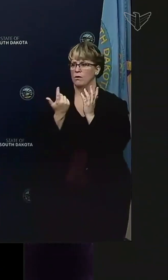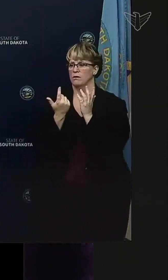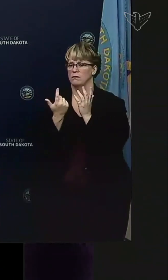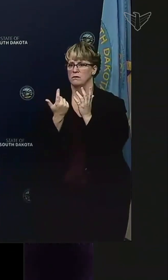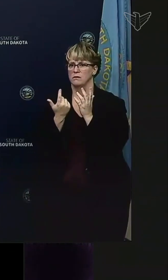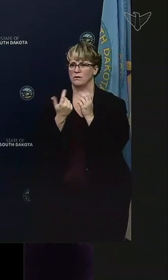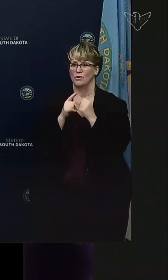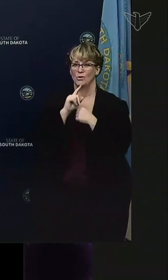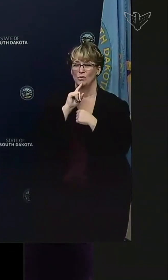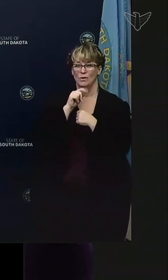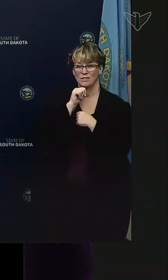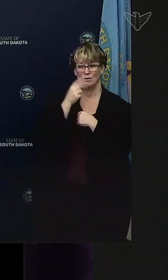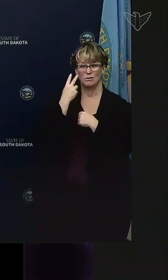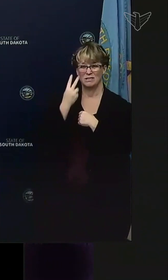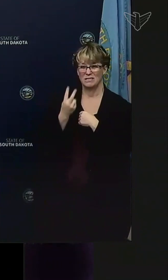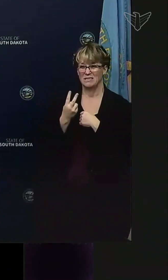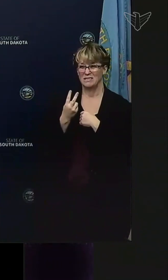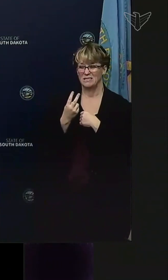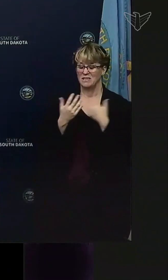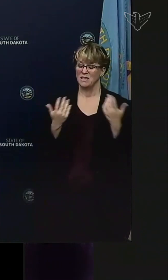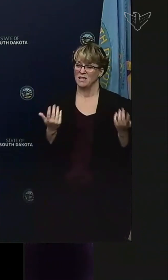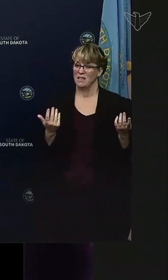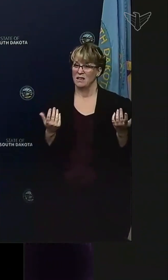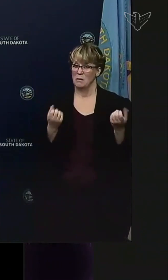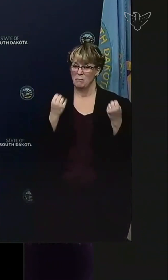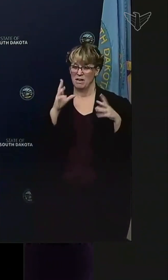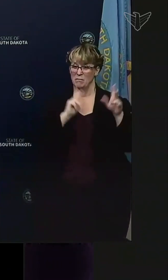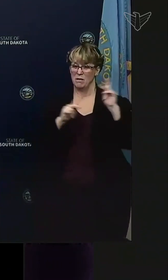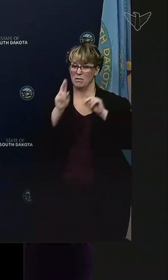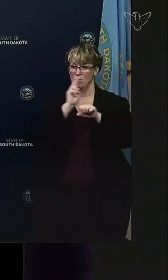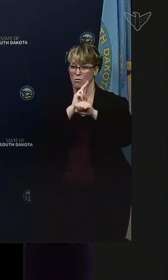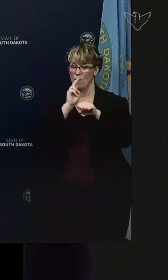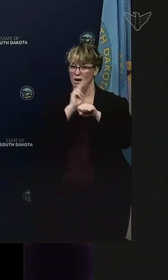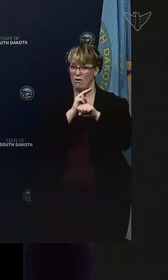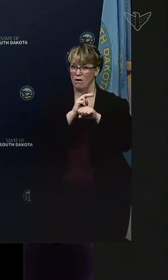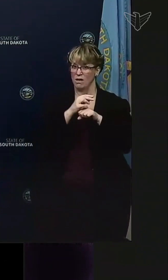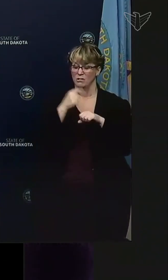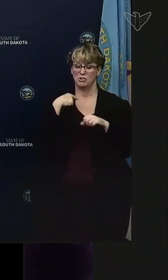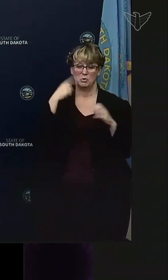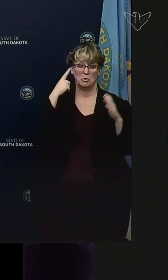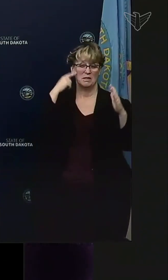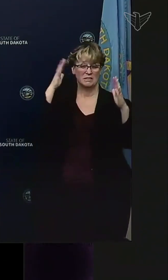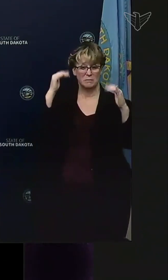you really don't see that many. Do you hope to see, do you expect to